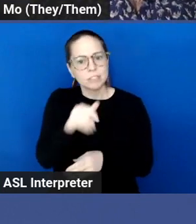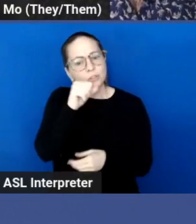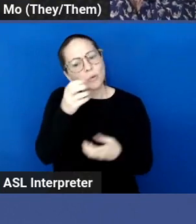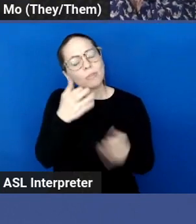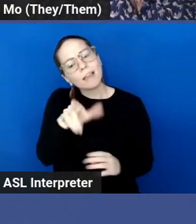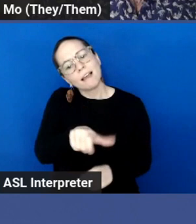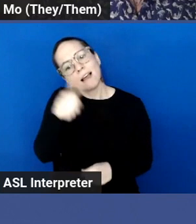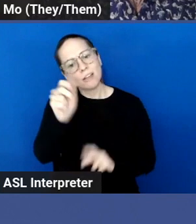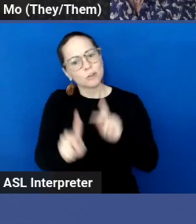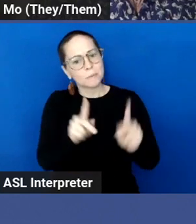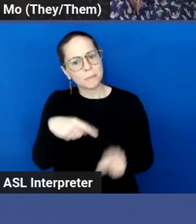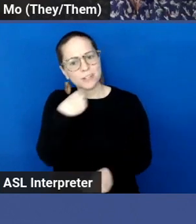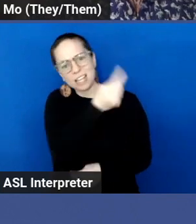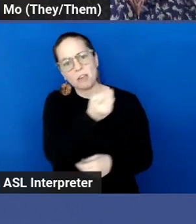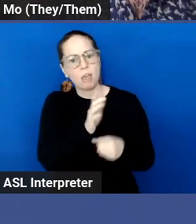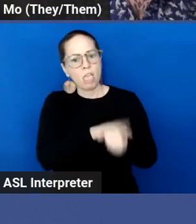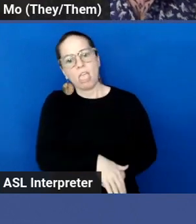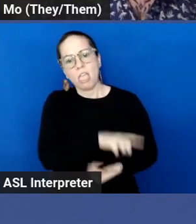a real job.